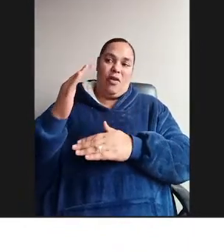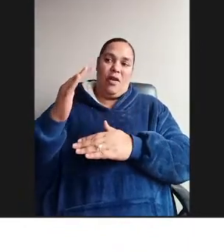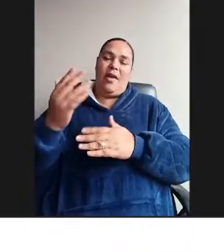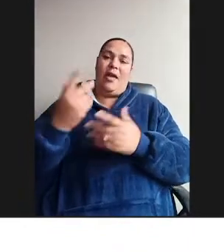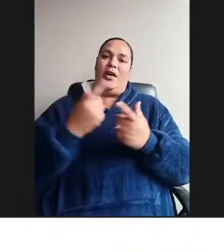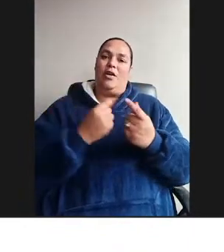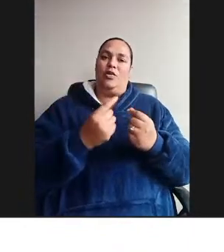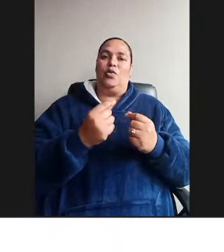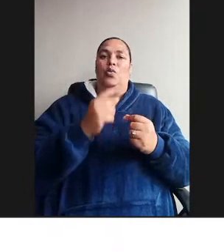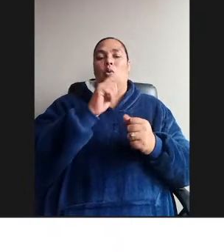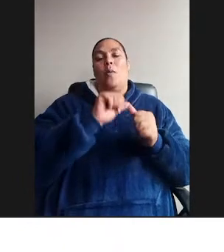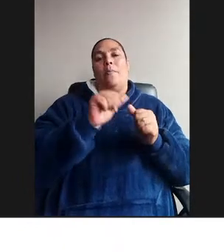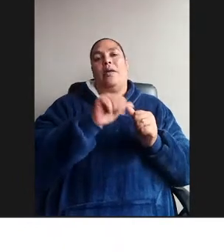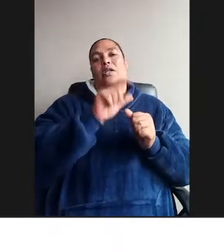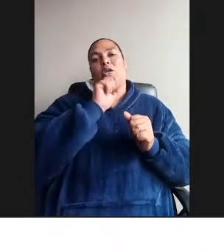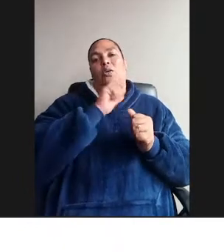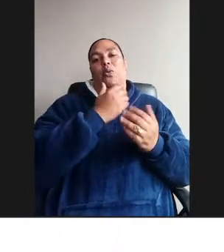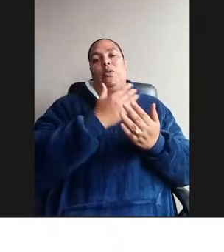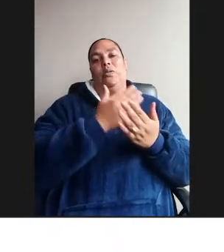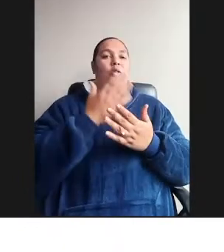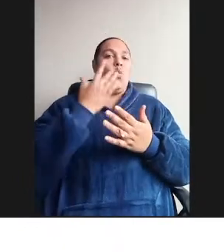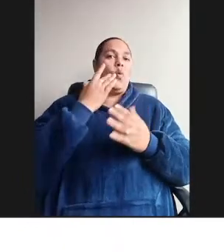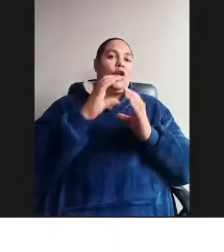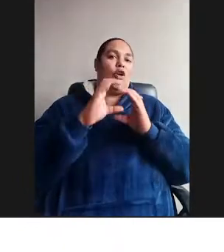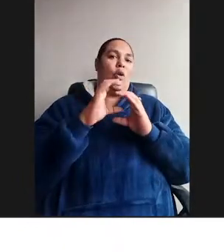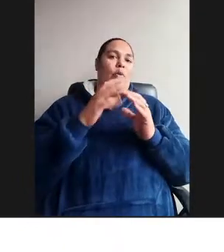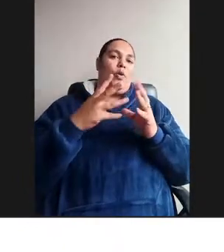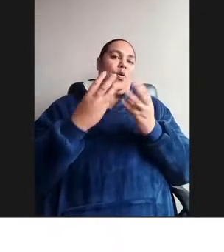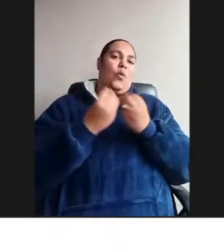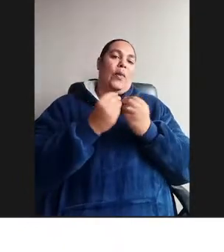use when communicating with people about